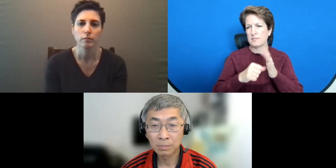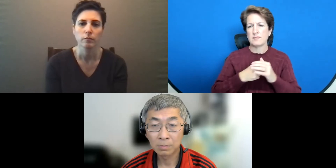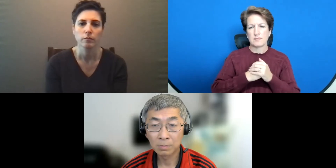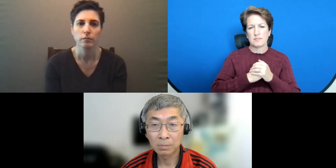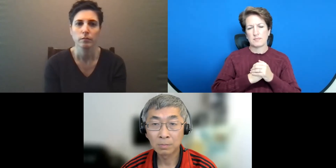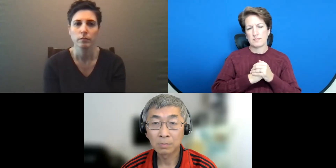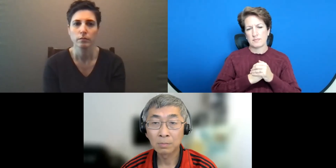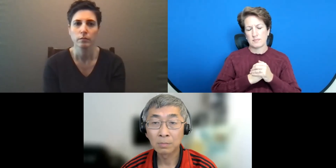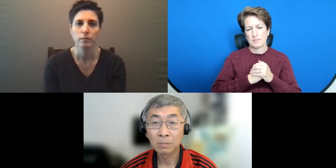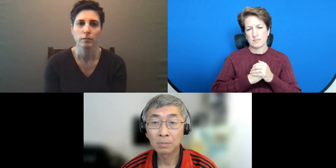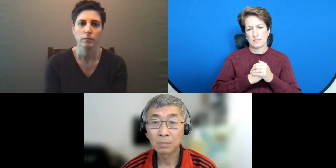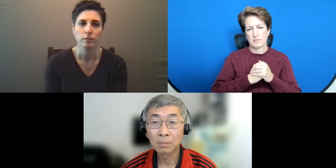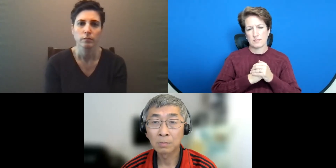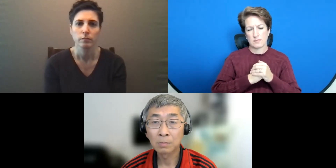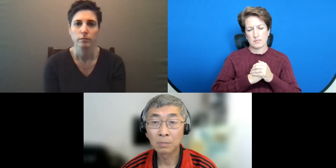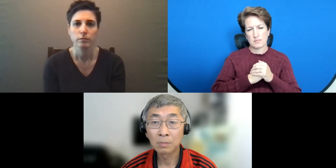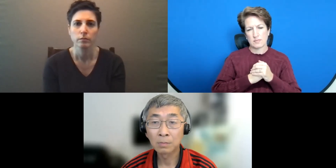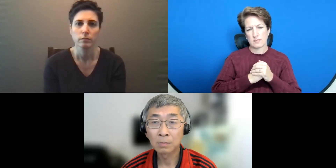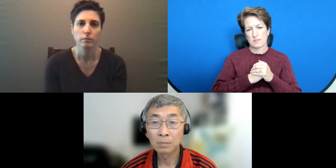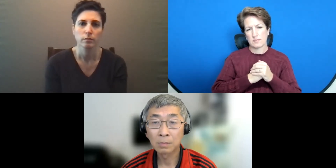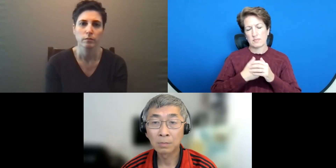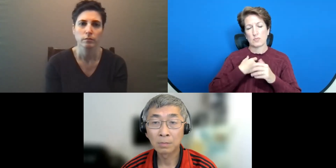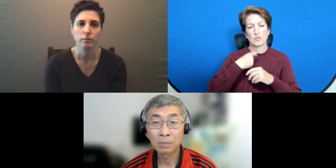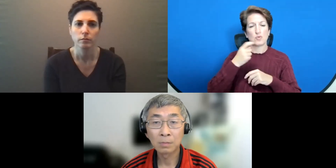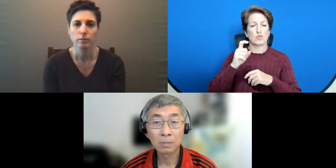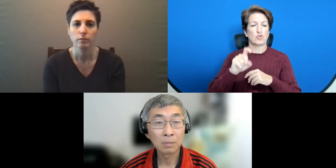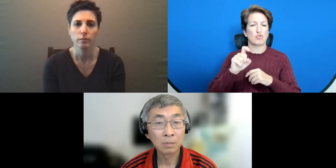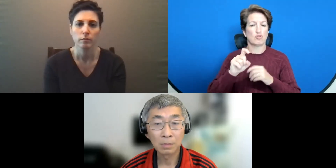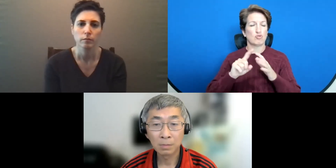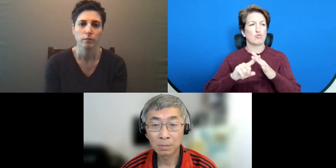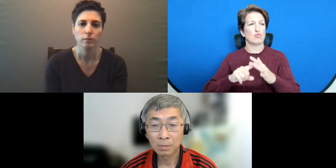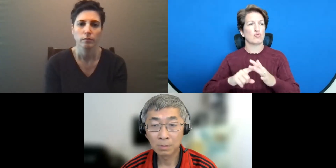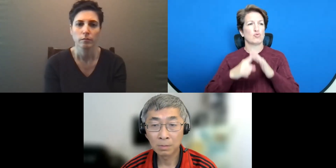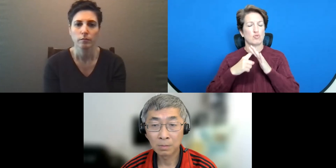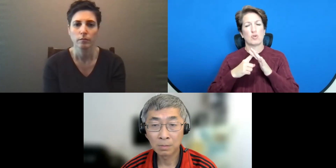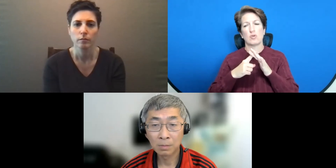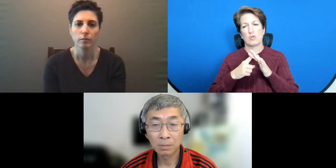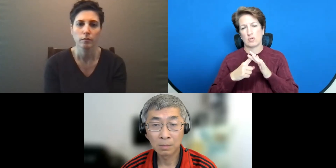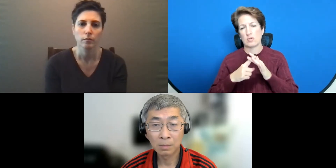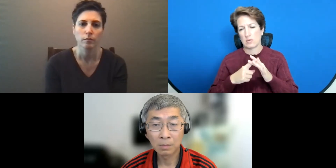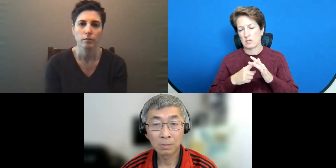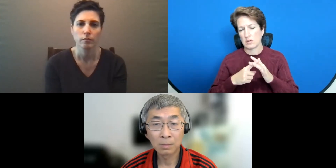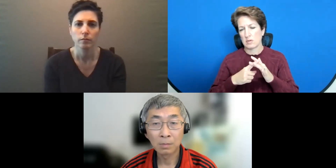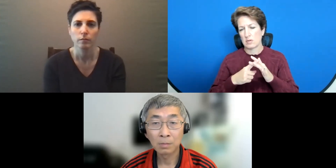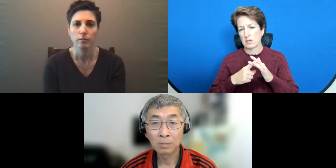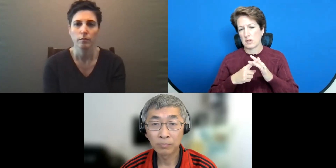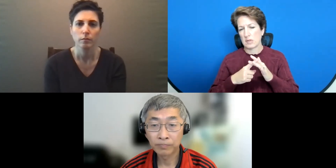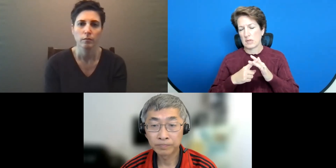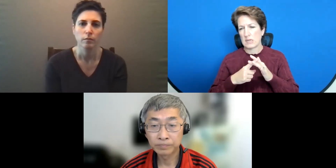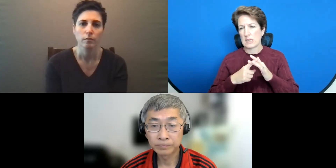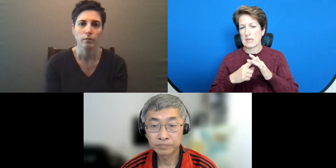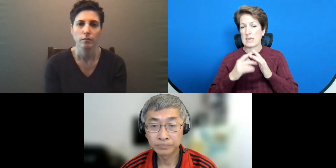consider starting it with a foundation to ensure that we have proper